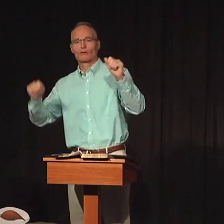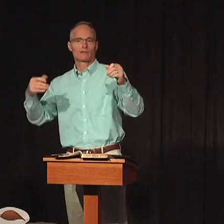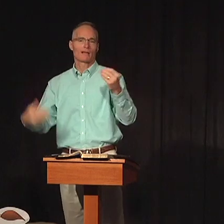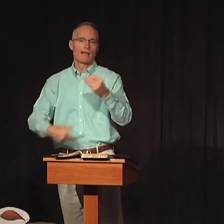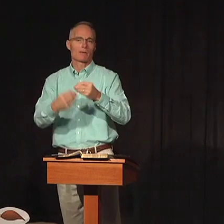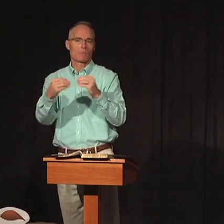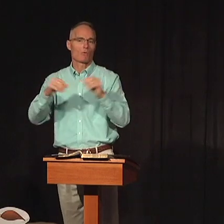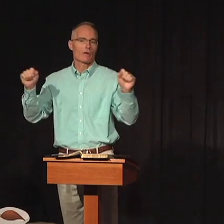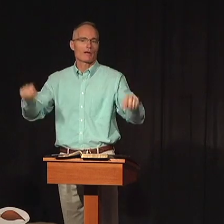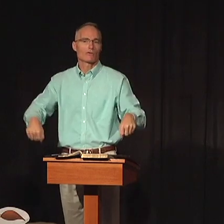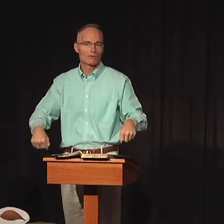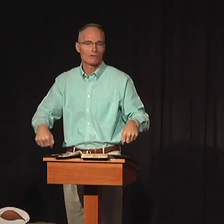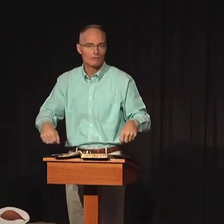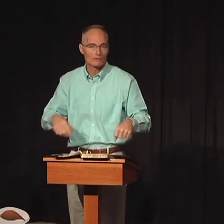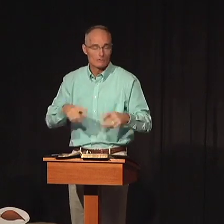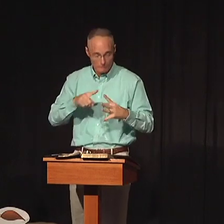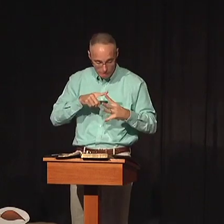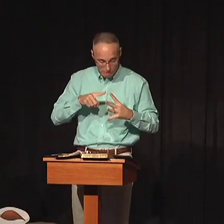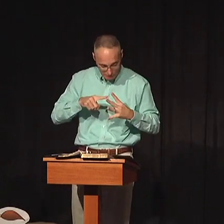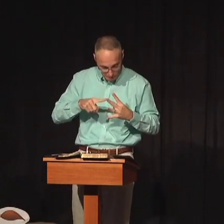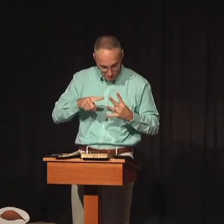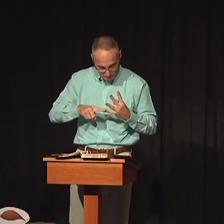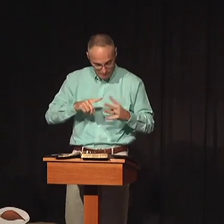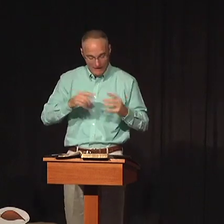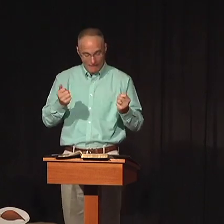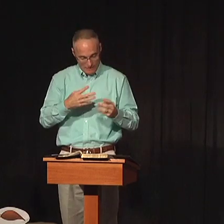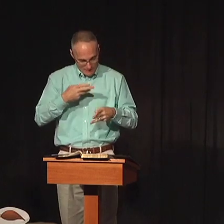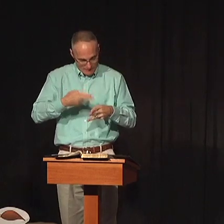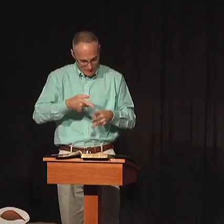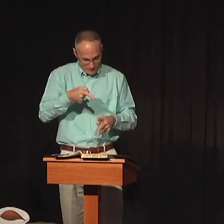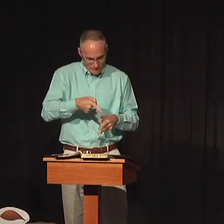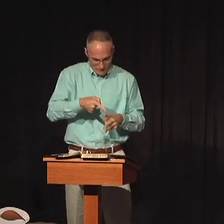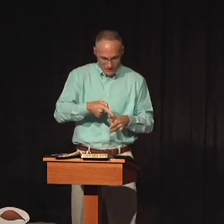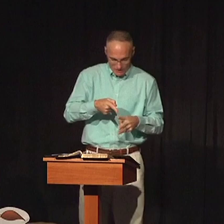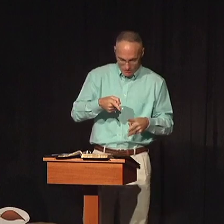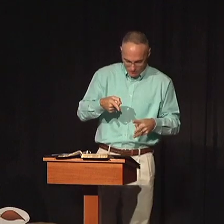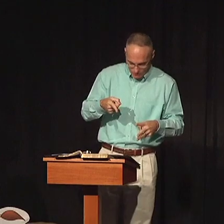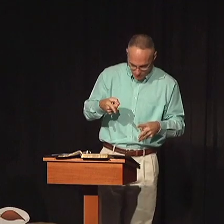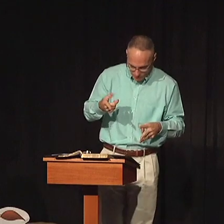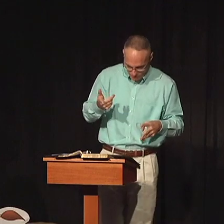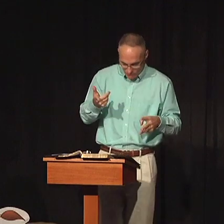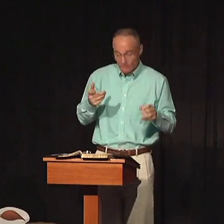And the list could go on and on. I could add more. But I've mentioned here a